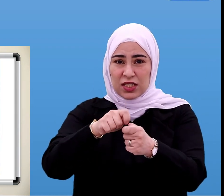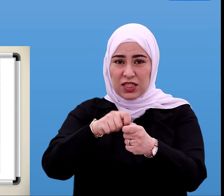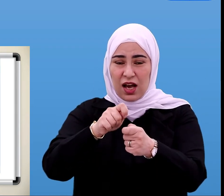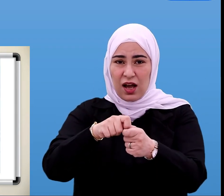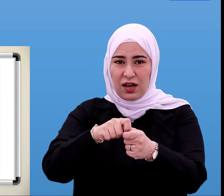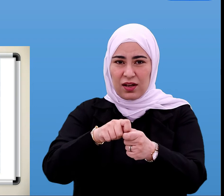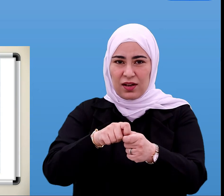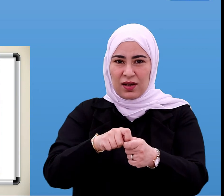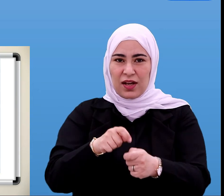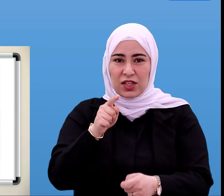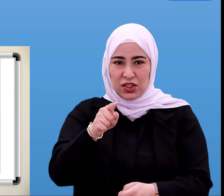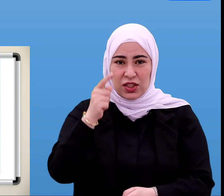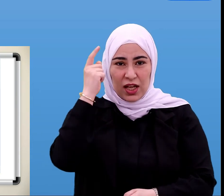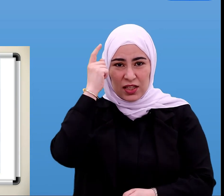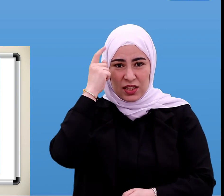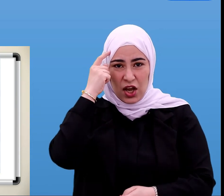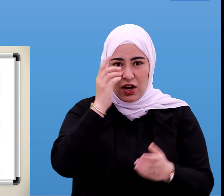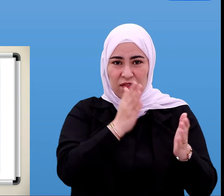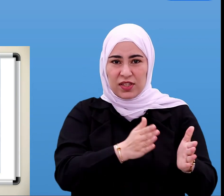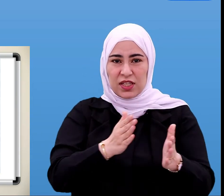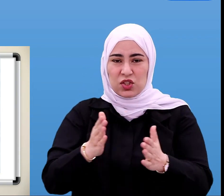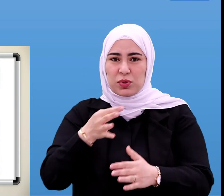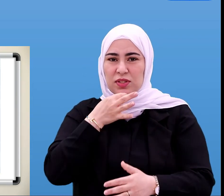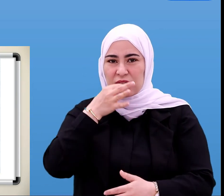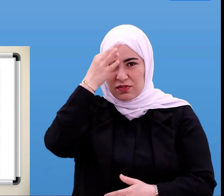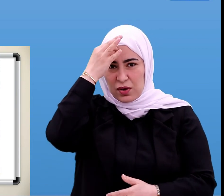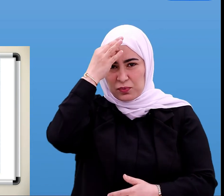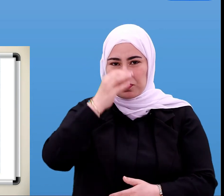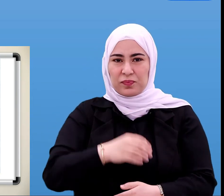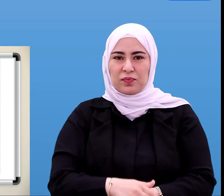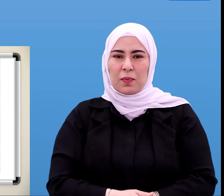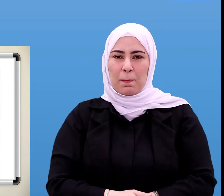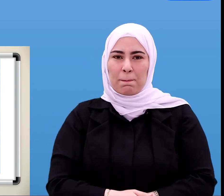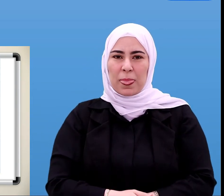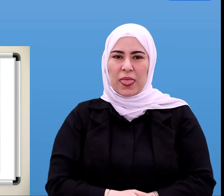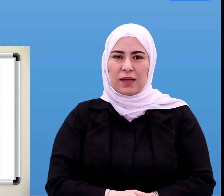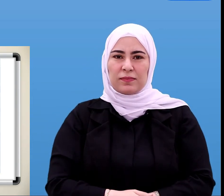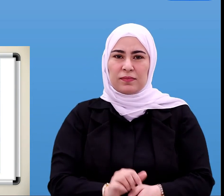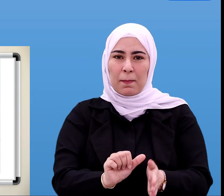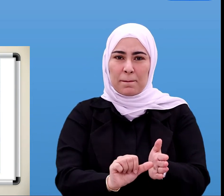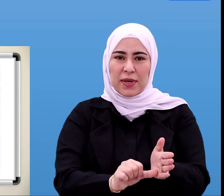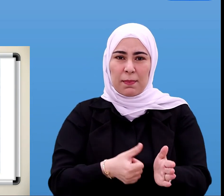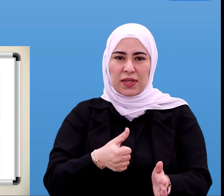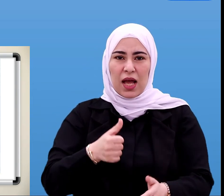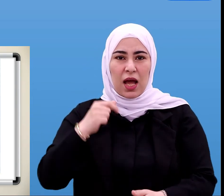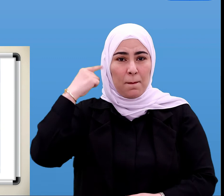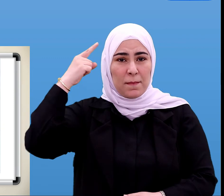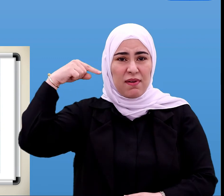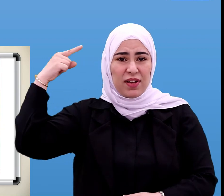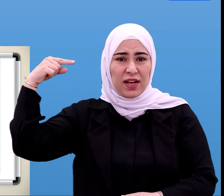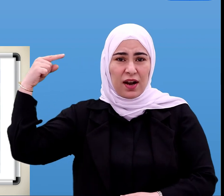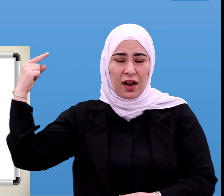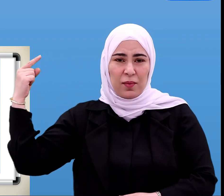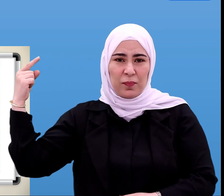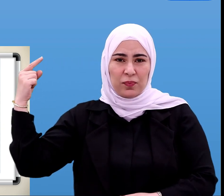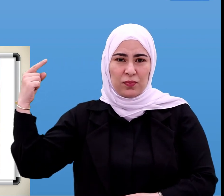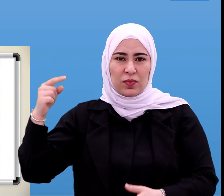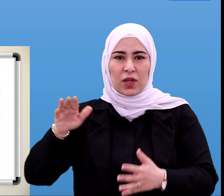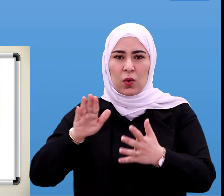adjective is to think about it as it starts with an opinion and ends with